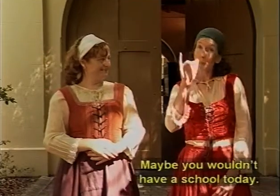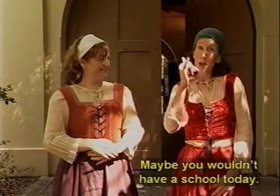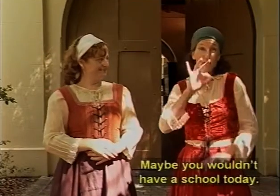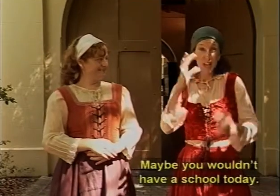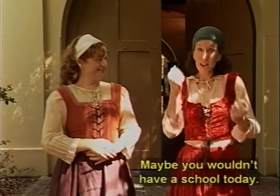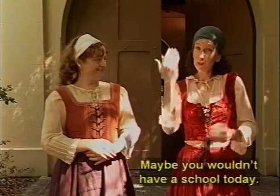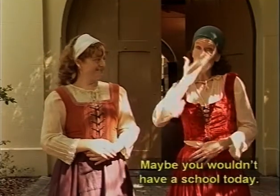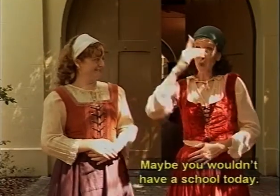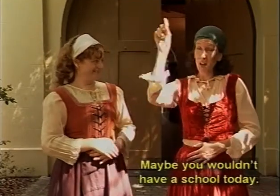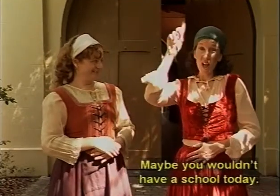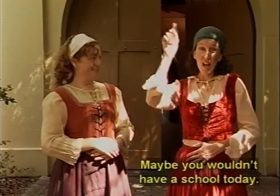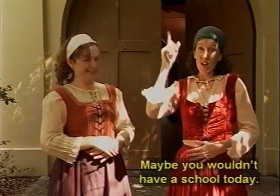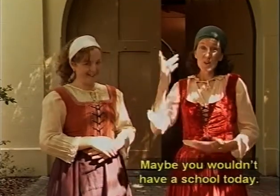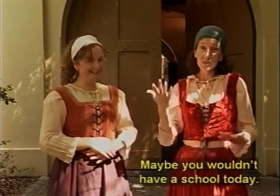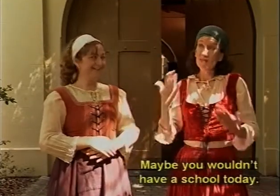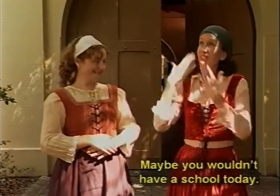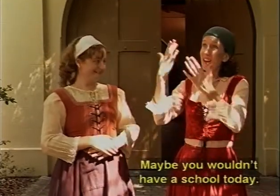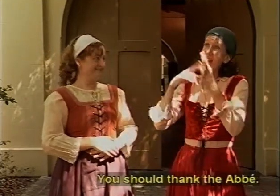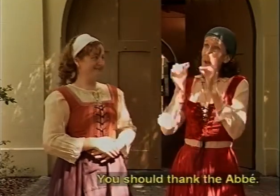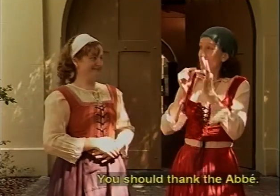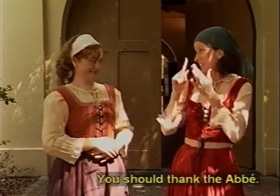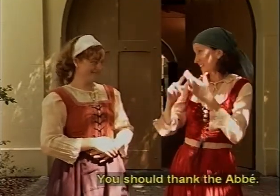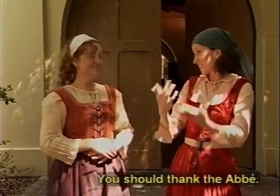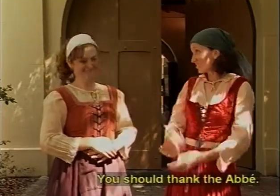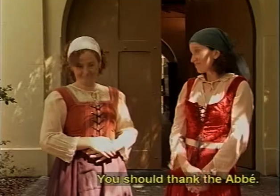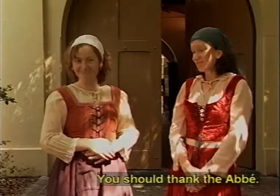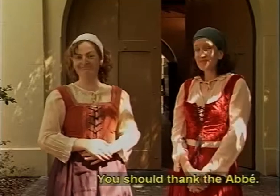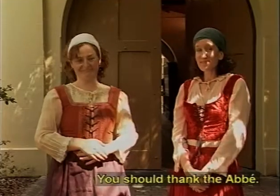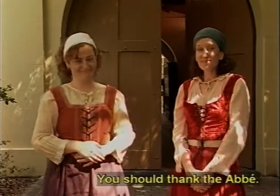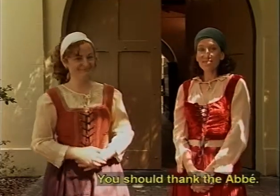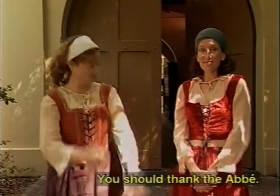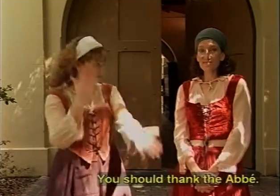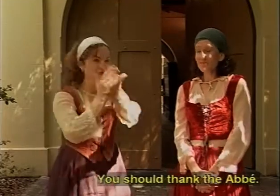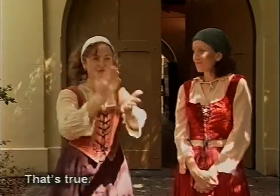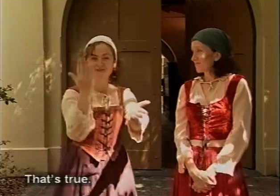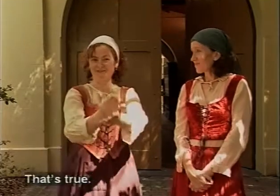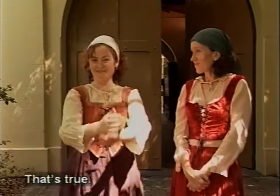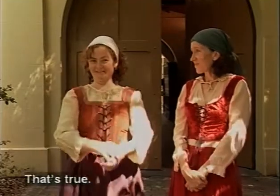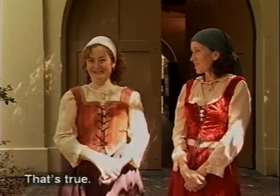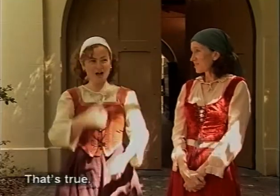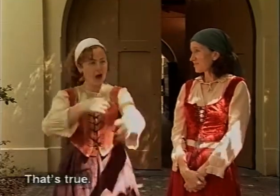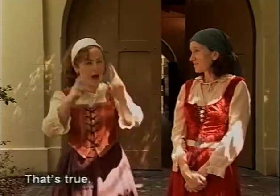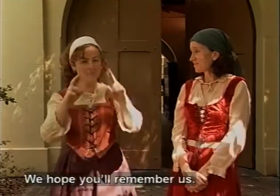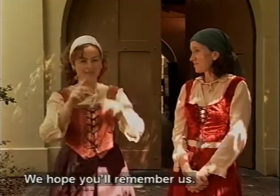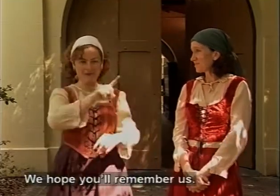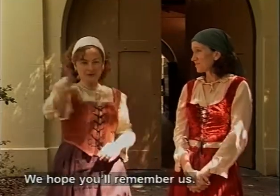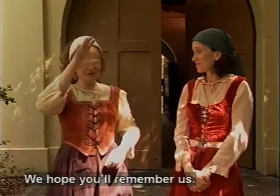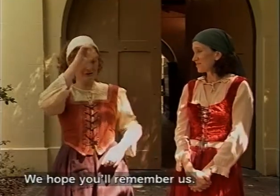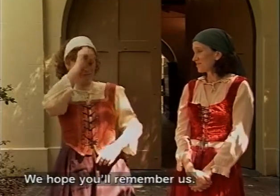And maybe you wouldn't have a school today. You should thank the Abbé. That's true. We hope that you'll remember the